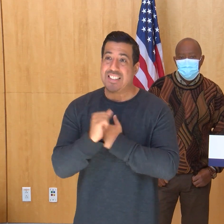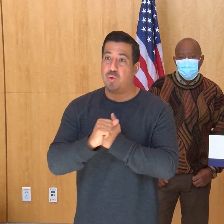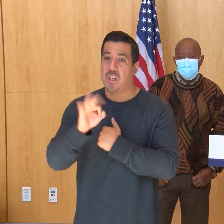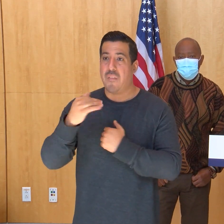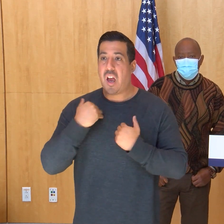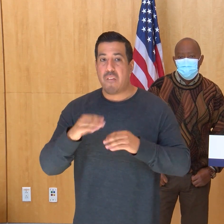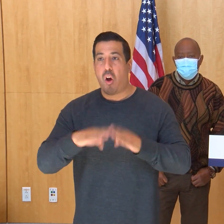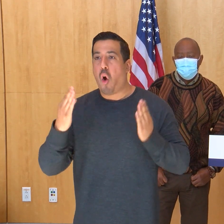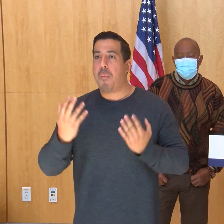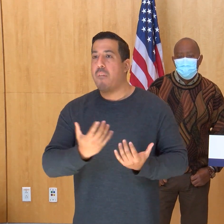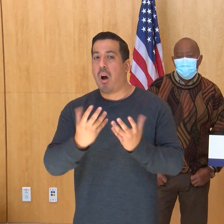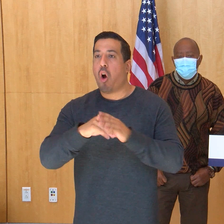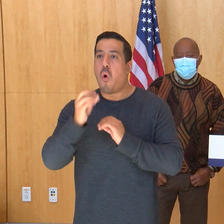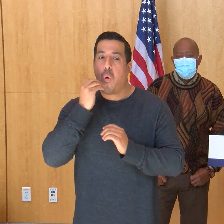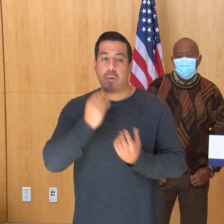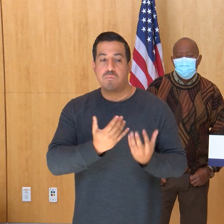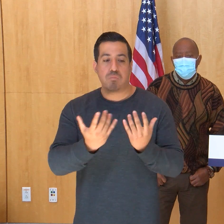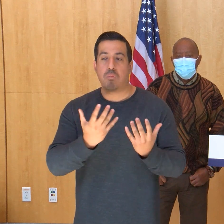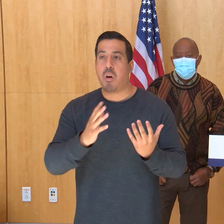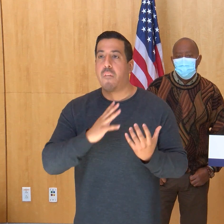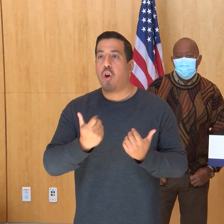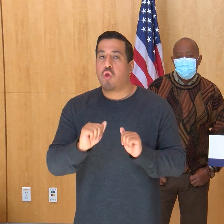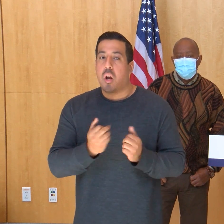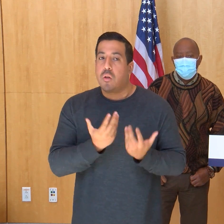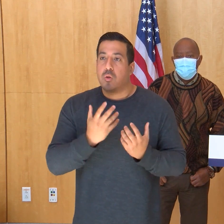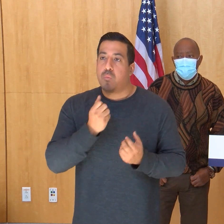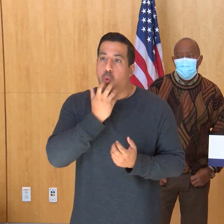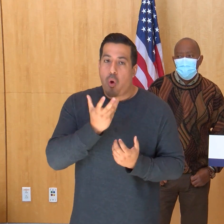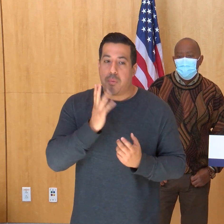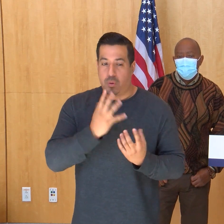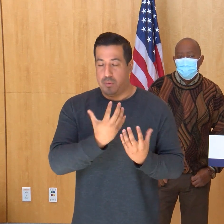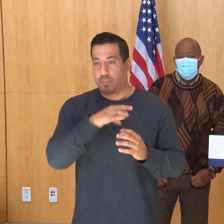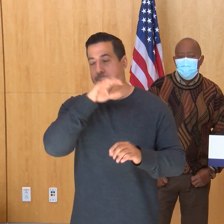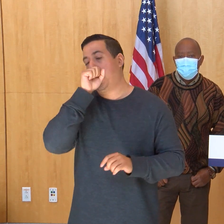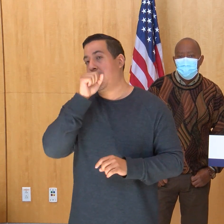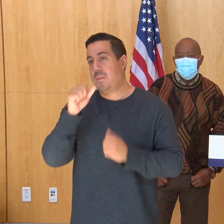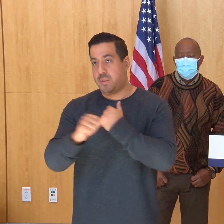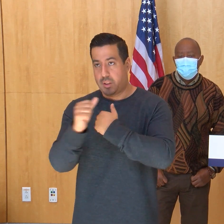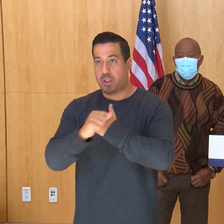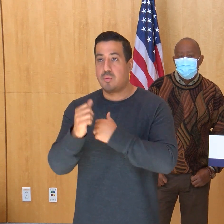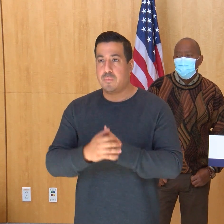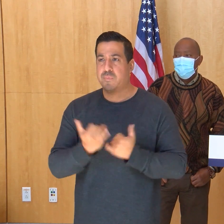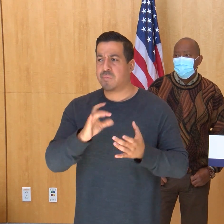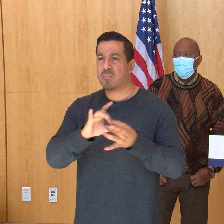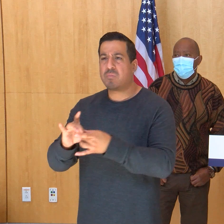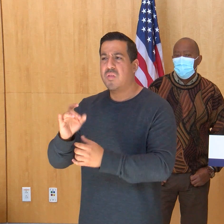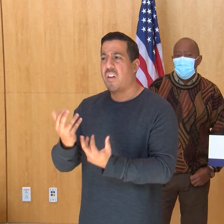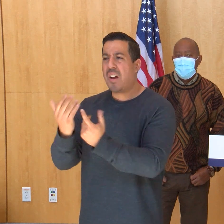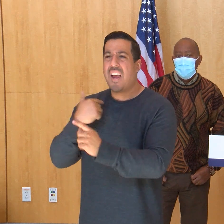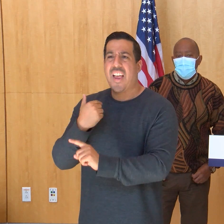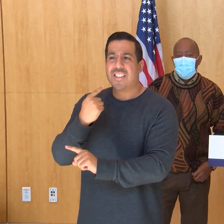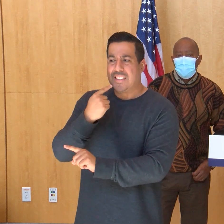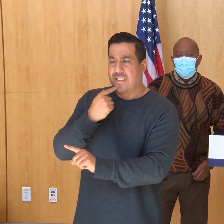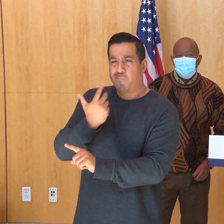open flames inside your homes to try to heat up your homes. In regards to fires, as I mentioned, we responded to 56